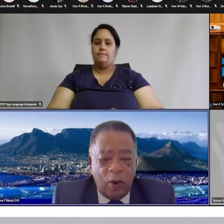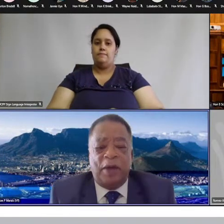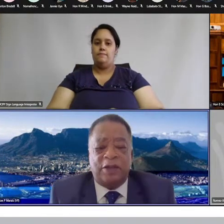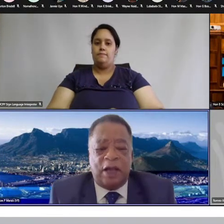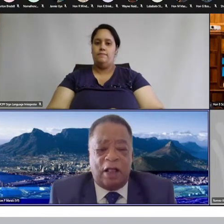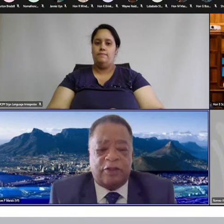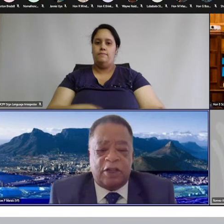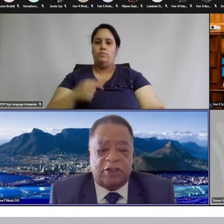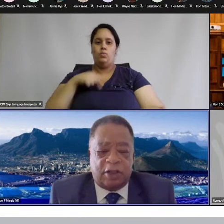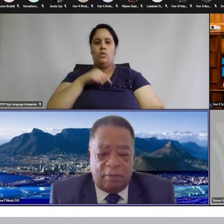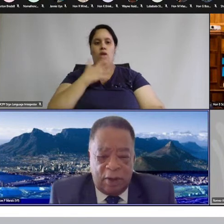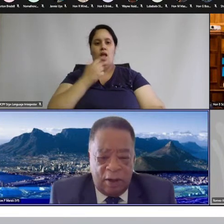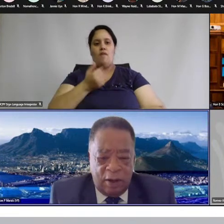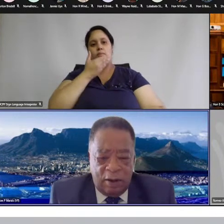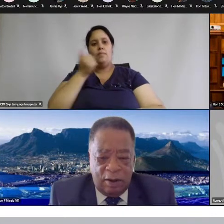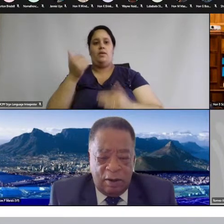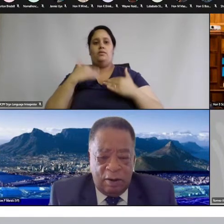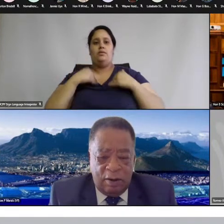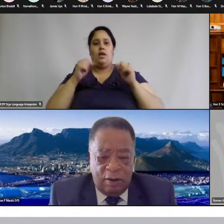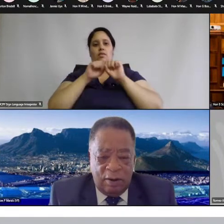We have the best health system.